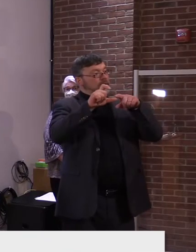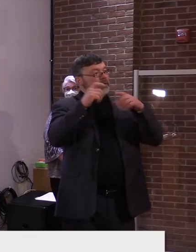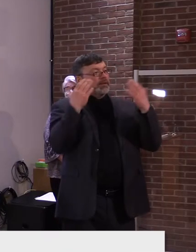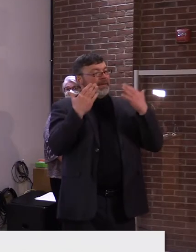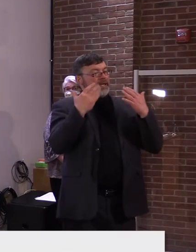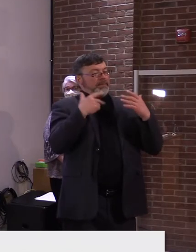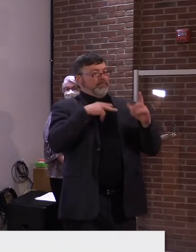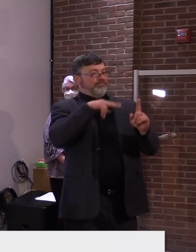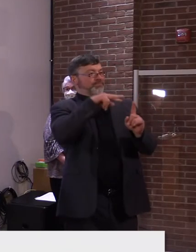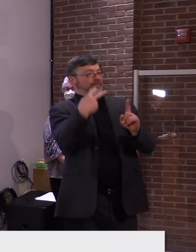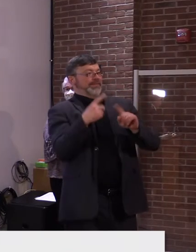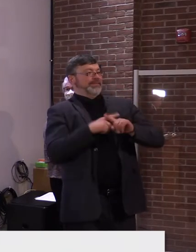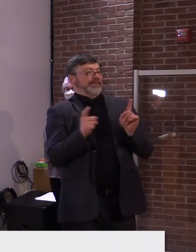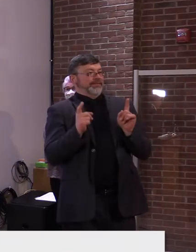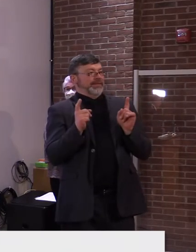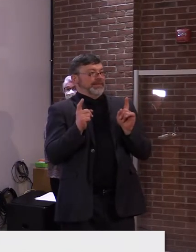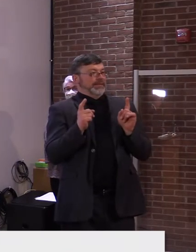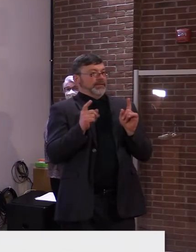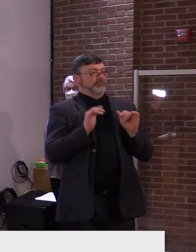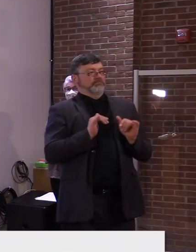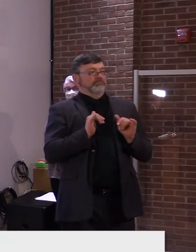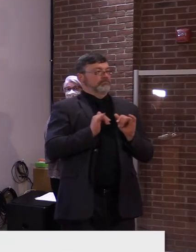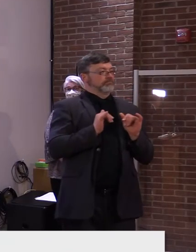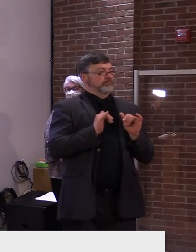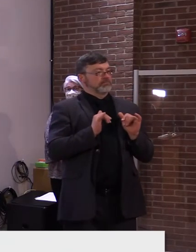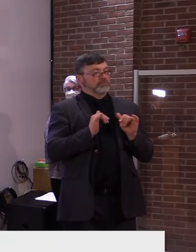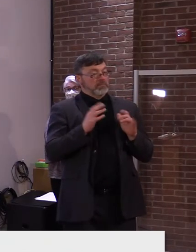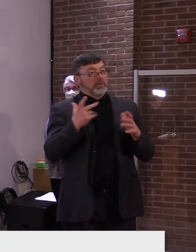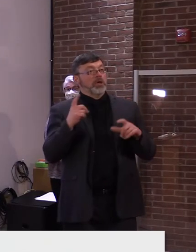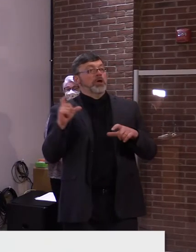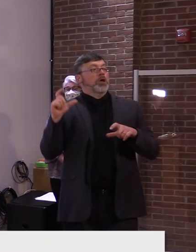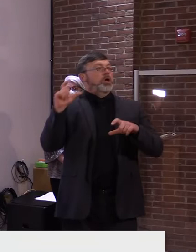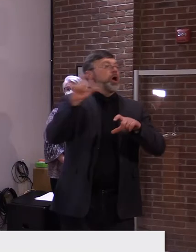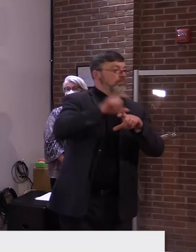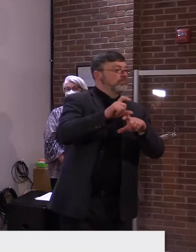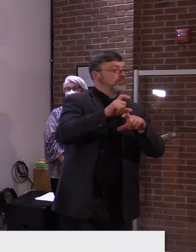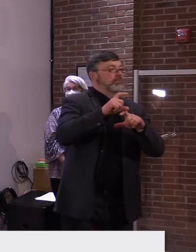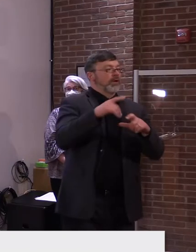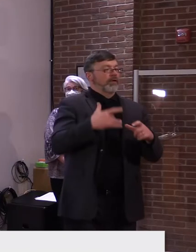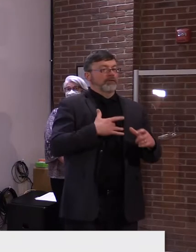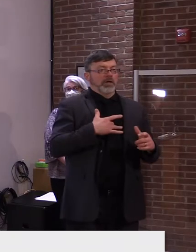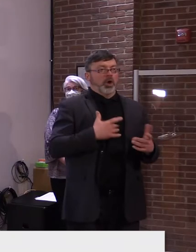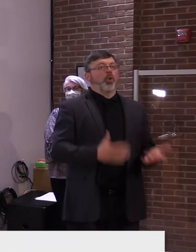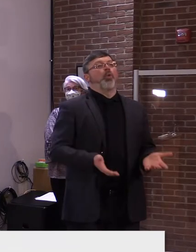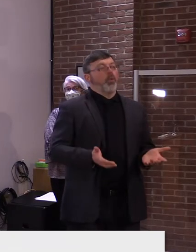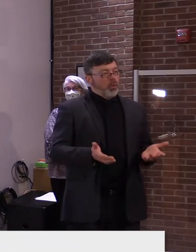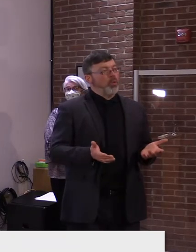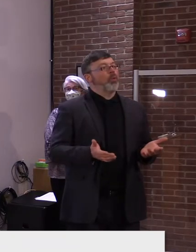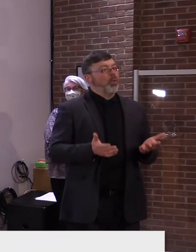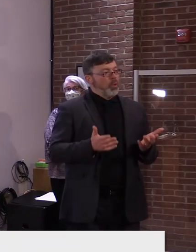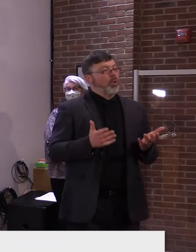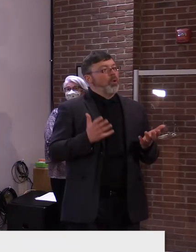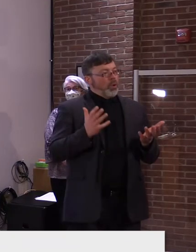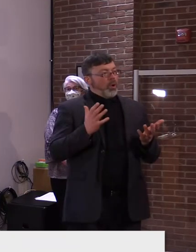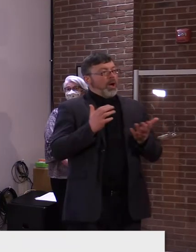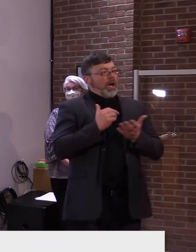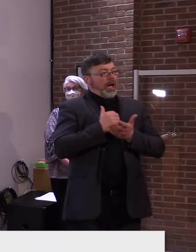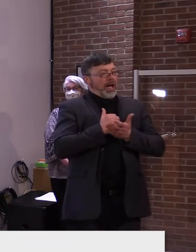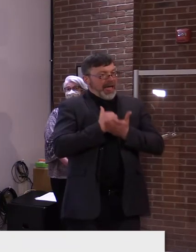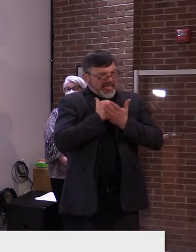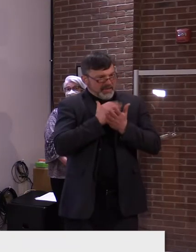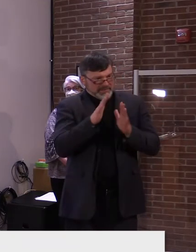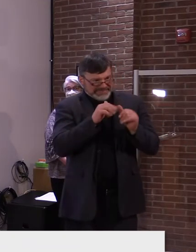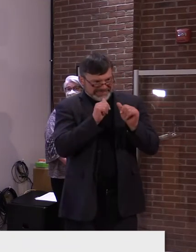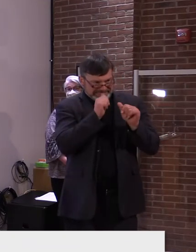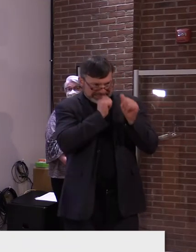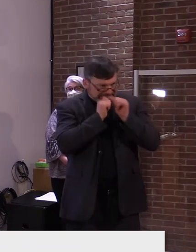But I think the additional $300 at this point in time is getting people through. But what we really need to do is get them